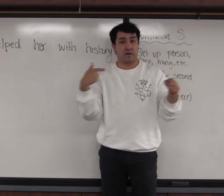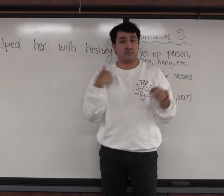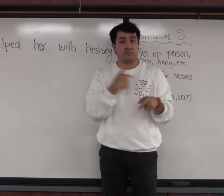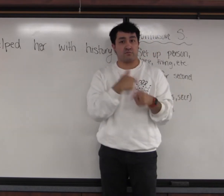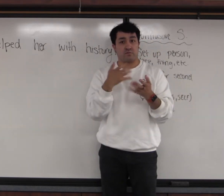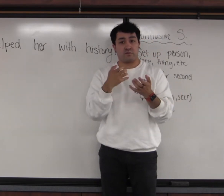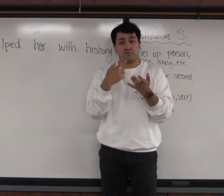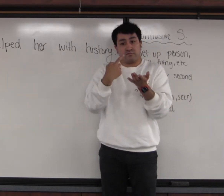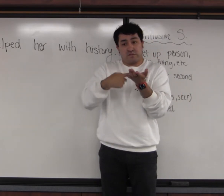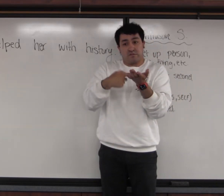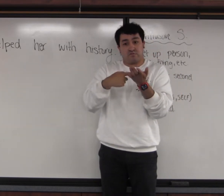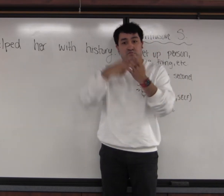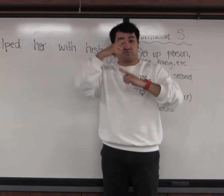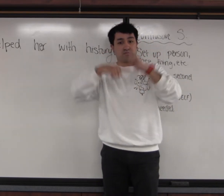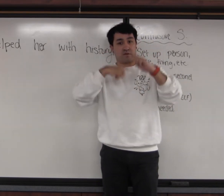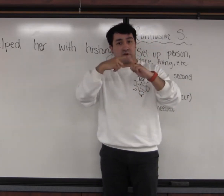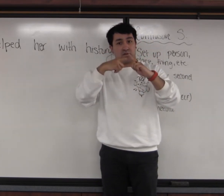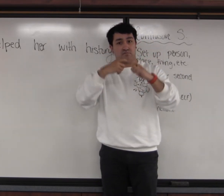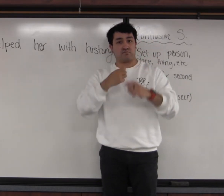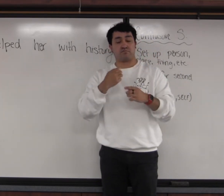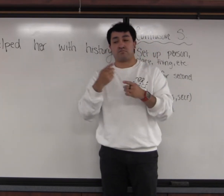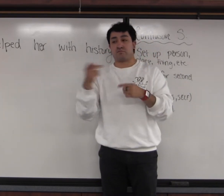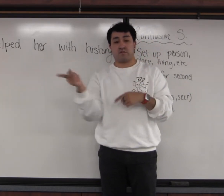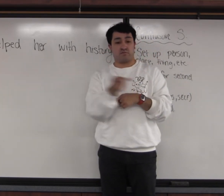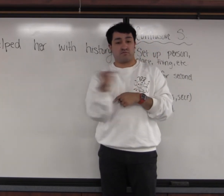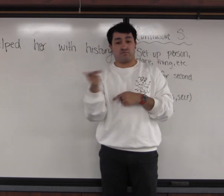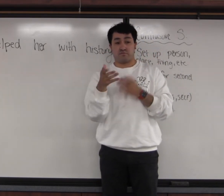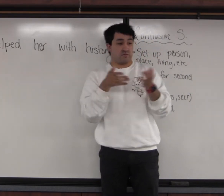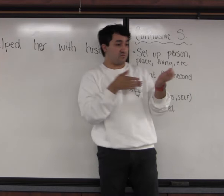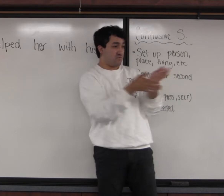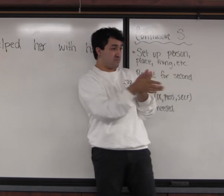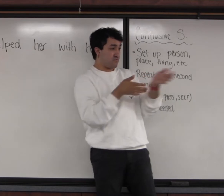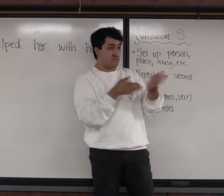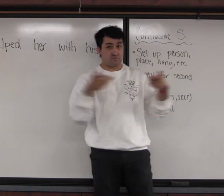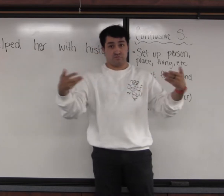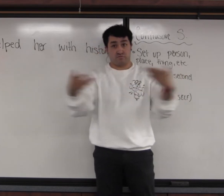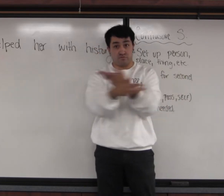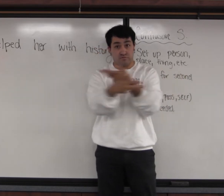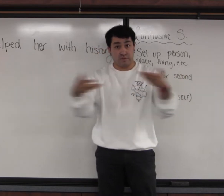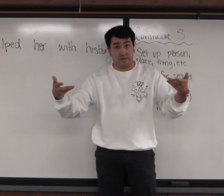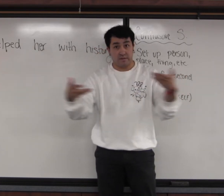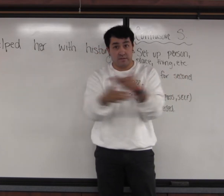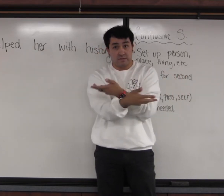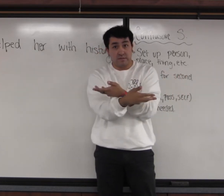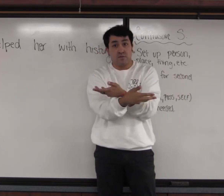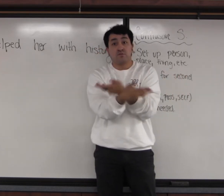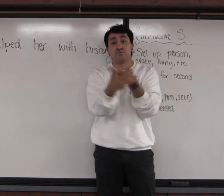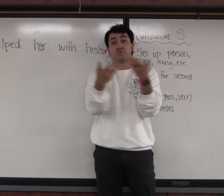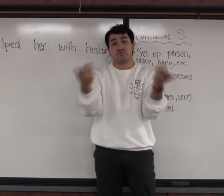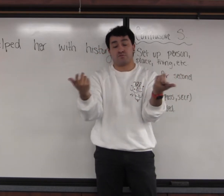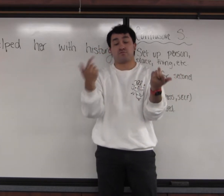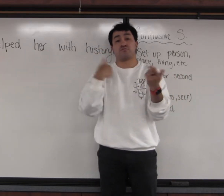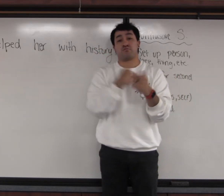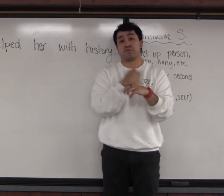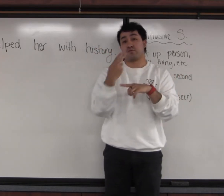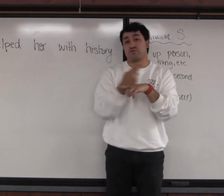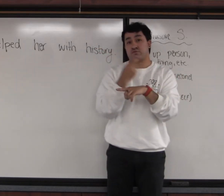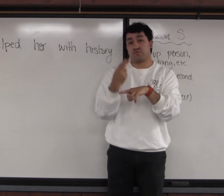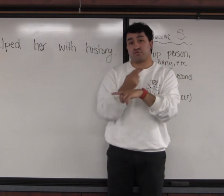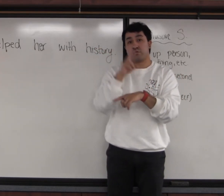sometimes when you have two people, you might want to show that they're having a conversation and something is, sometimes